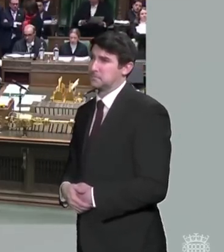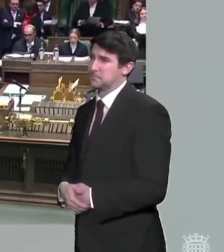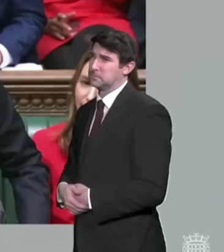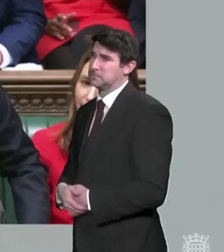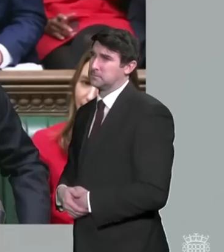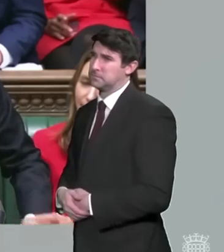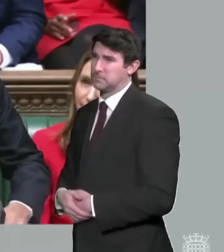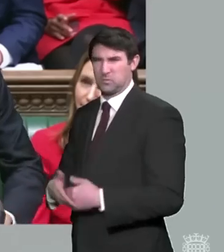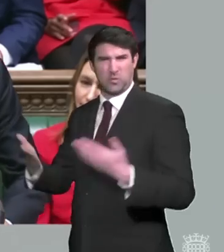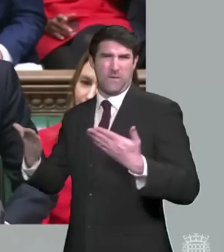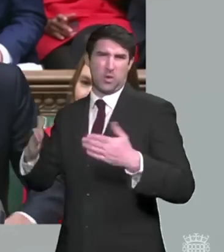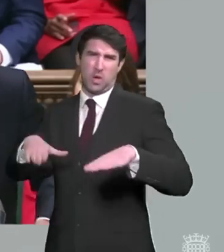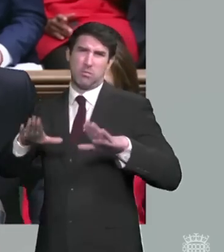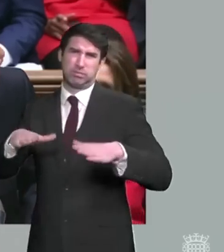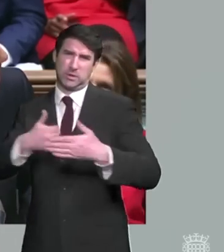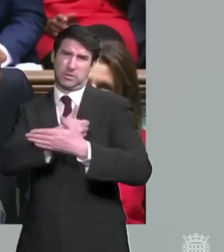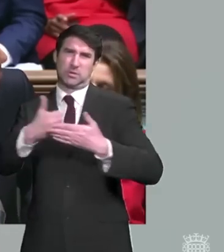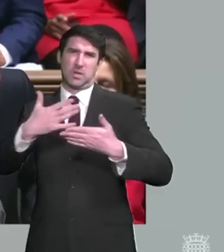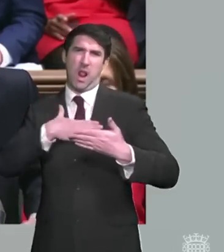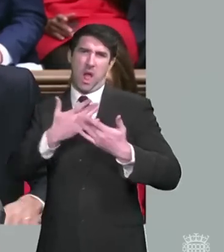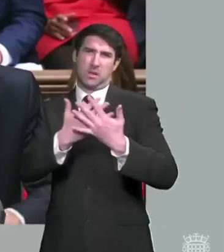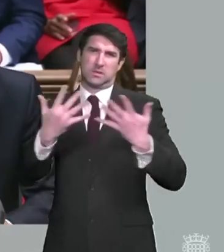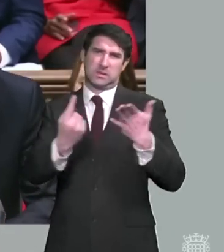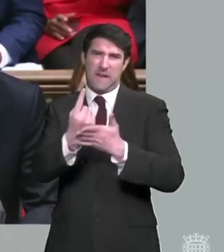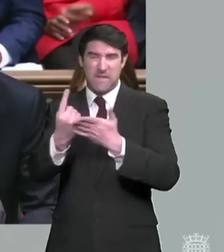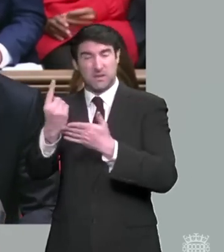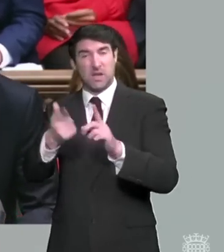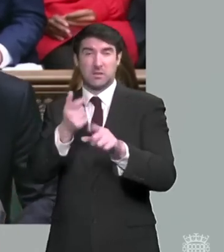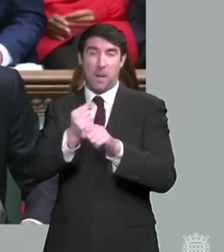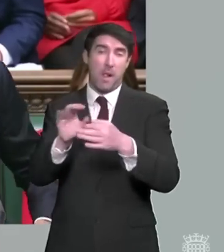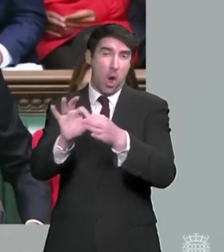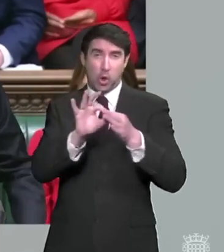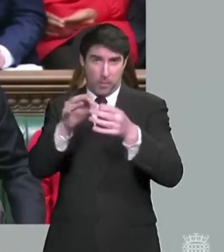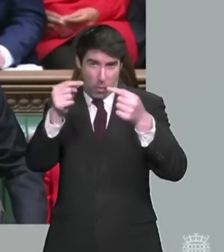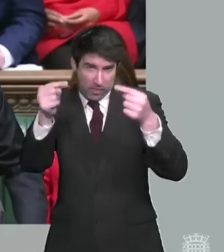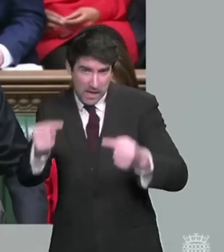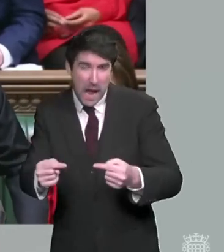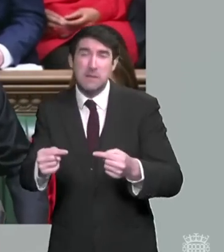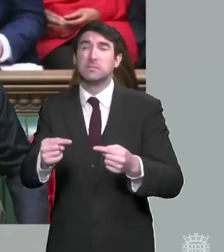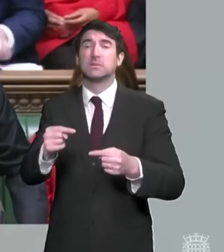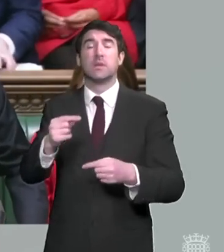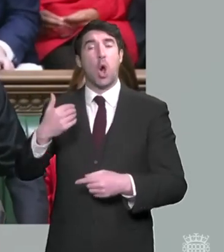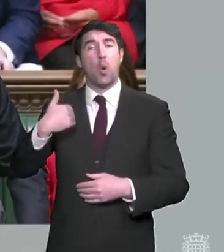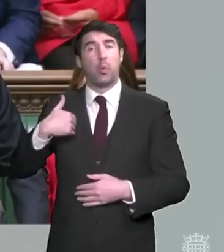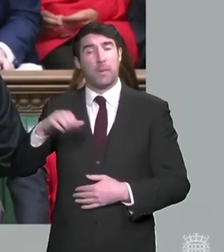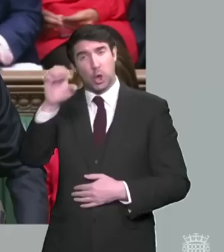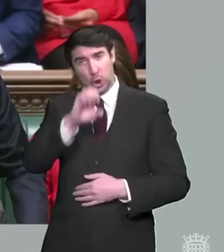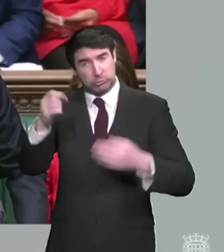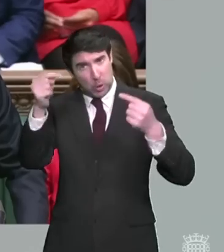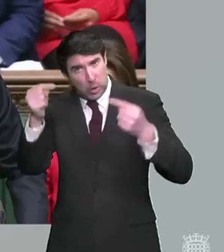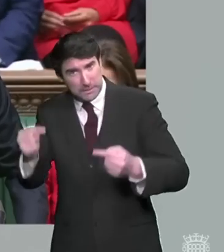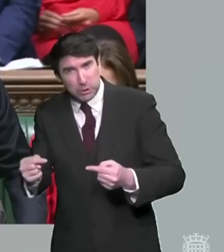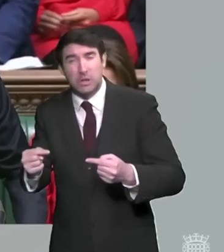track record of hosting events like the Commonwealth Games, the Women's Euros and the Rugby League World Cup. I understand the relevant UK